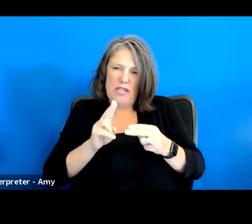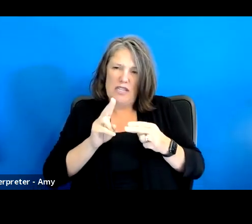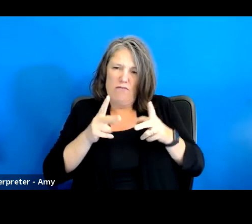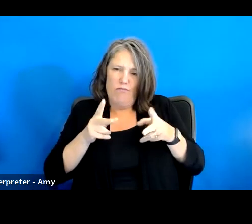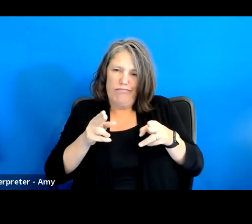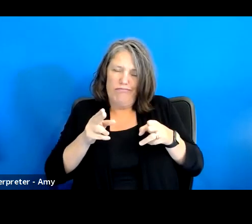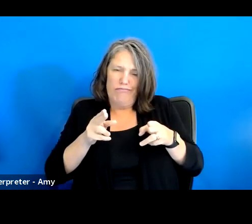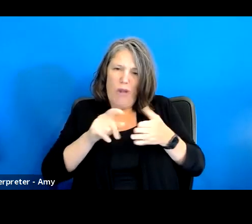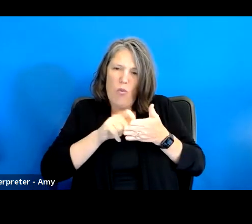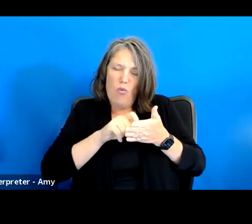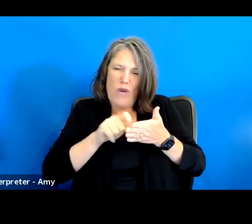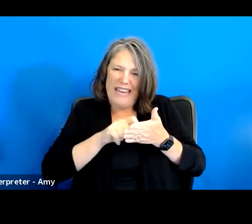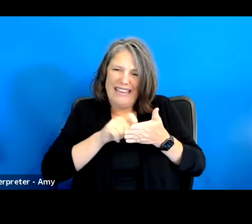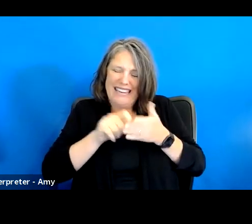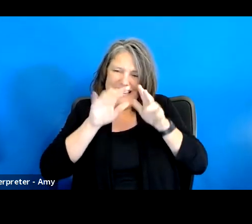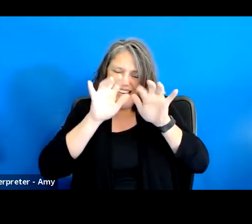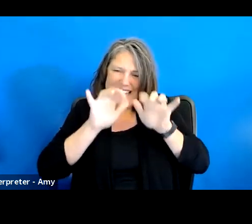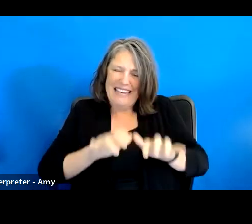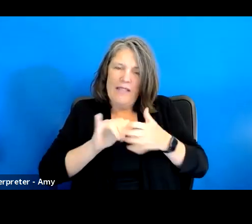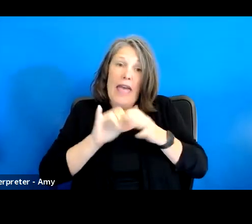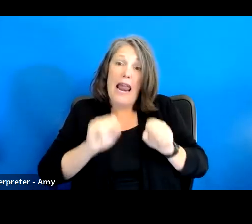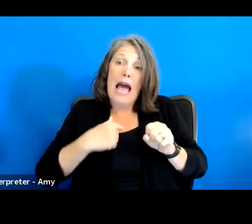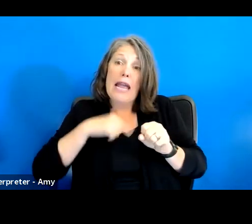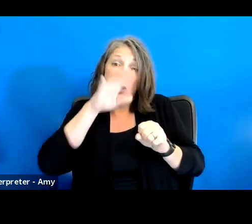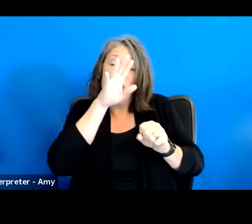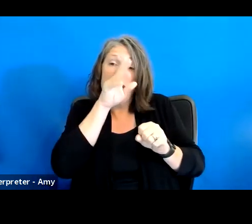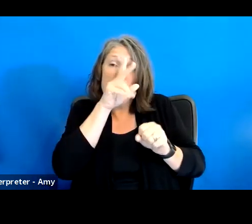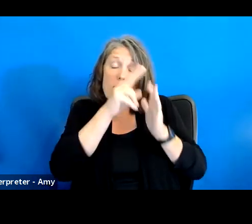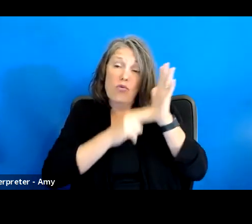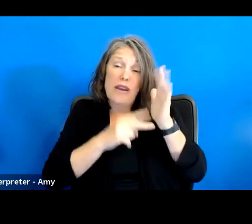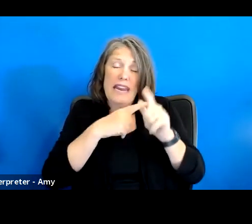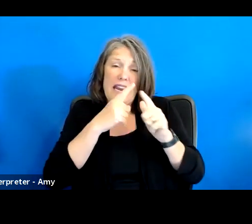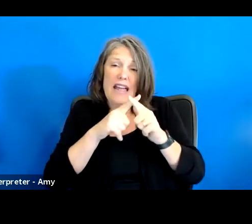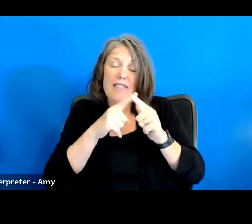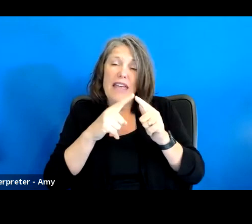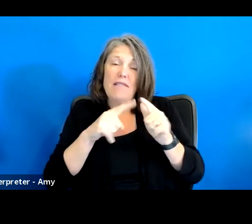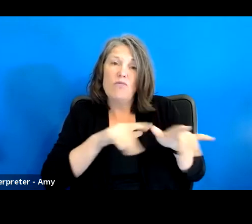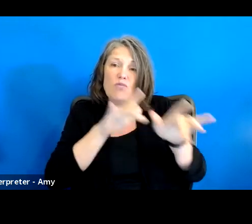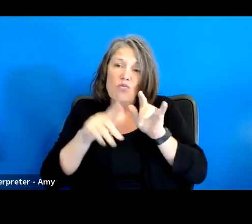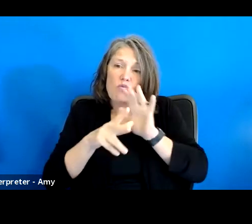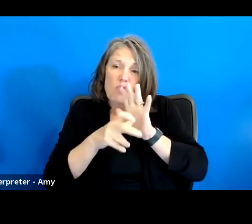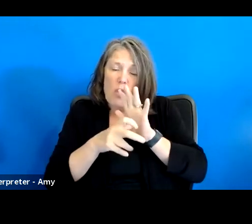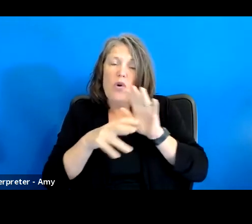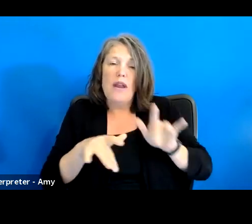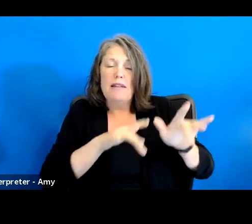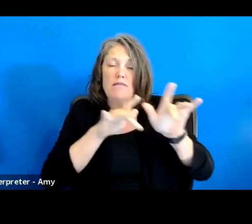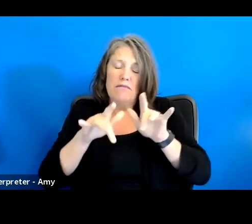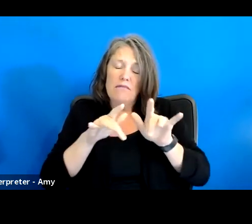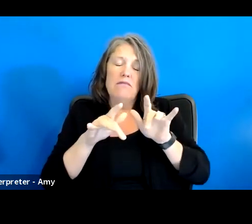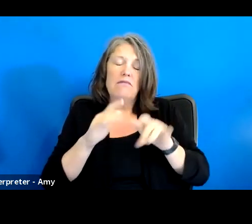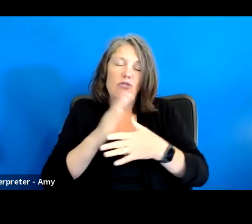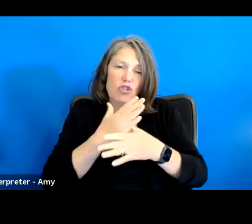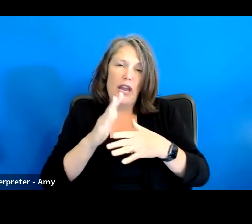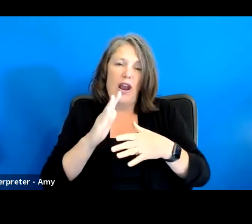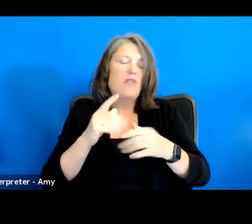just short written testimonies that I could read and then record and share on the podcast. So I think